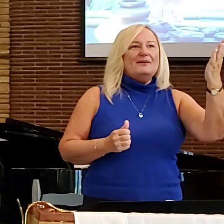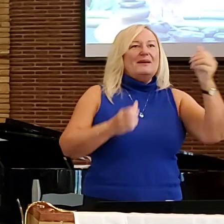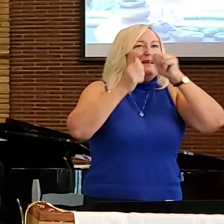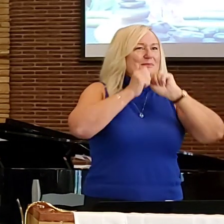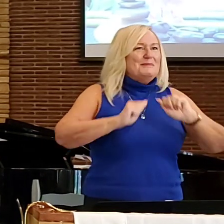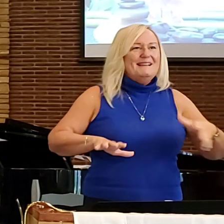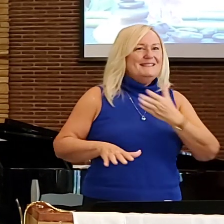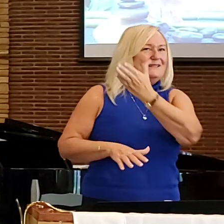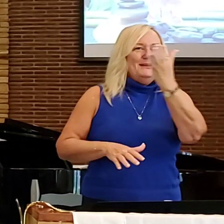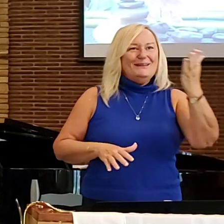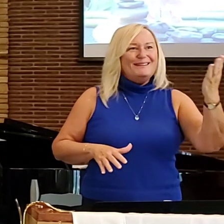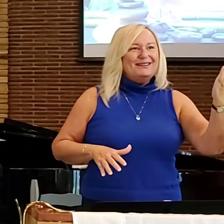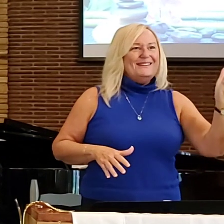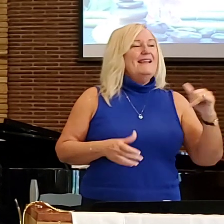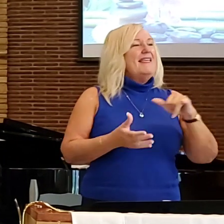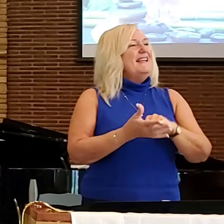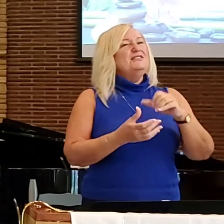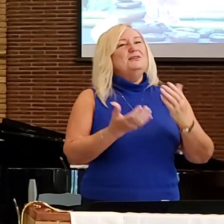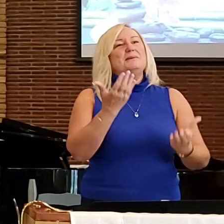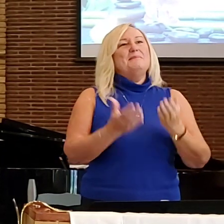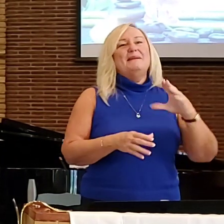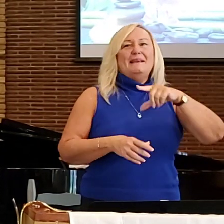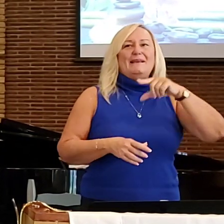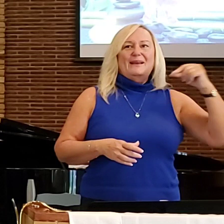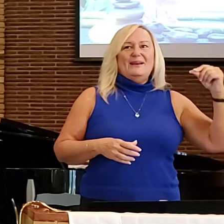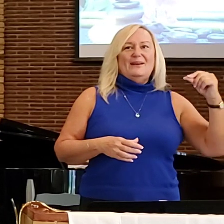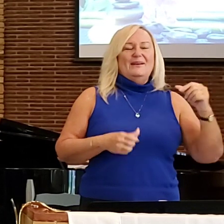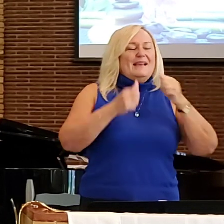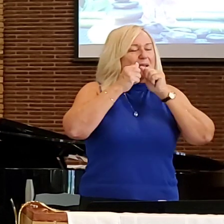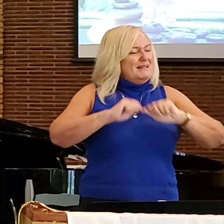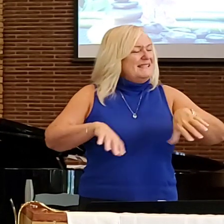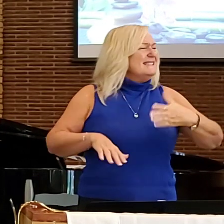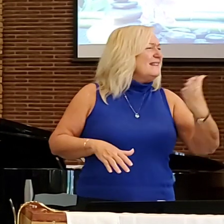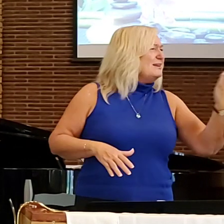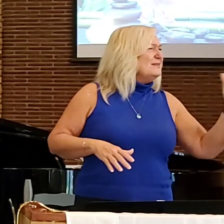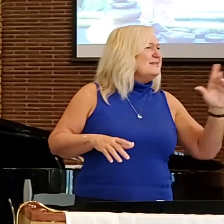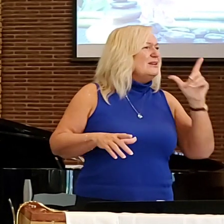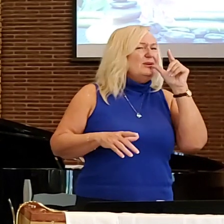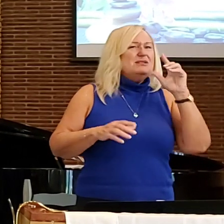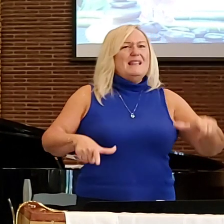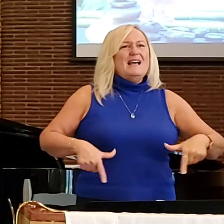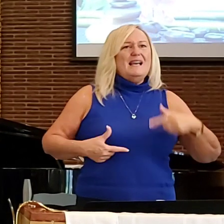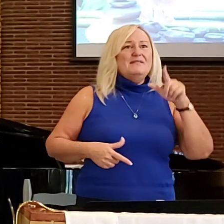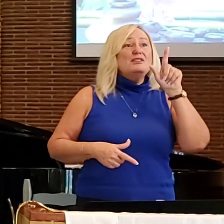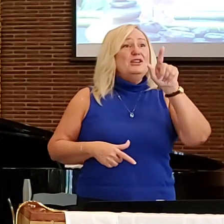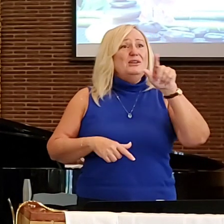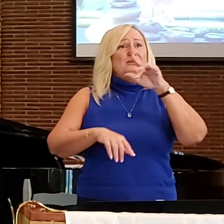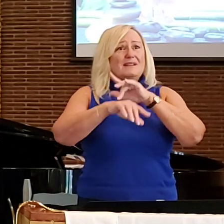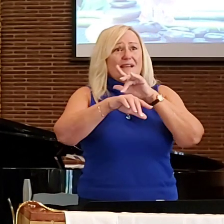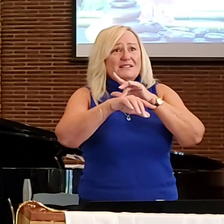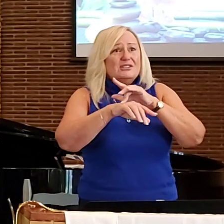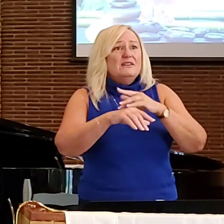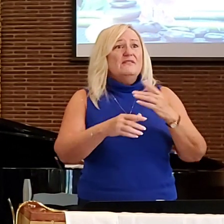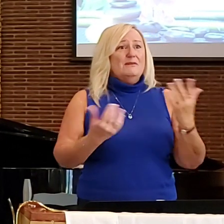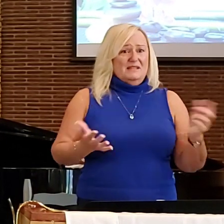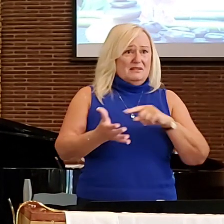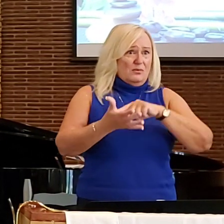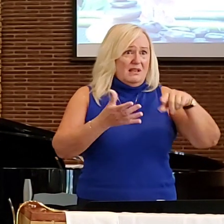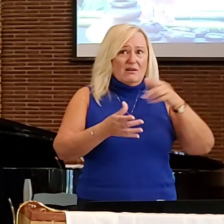you, that you may go and bless those whose lives you touch from